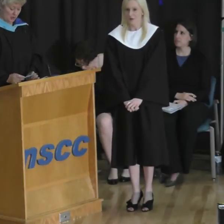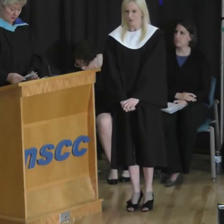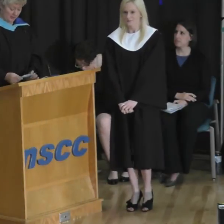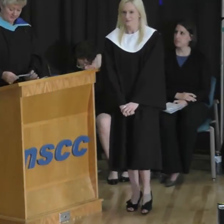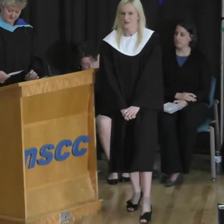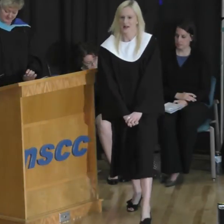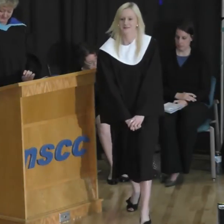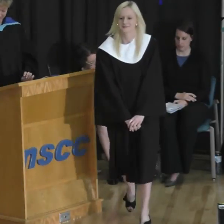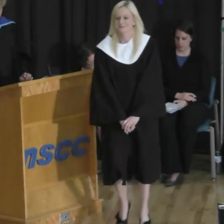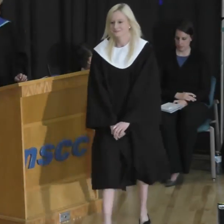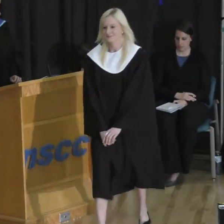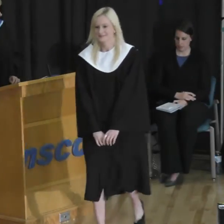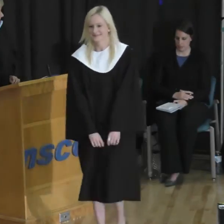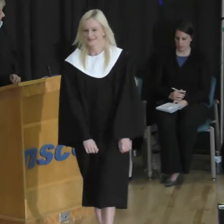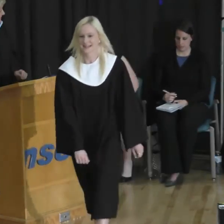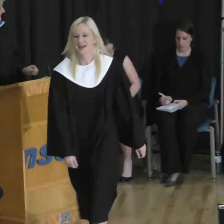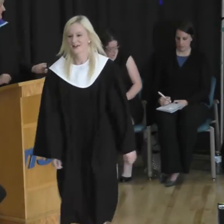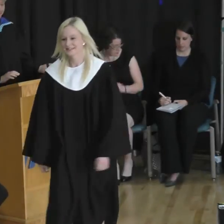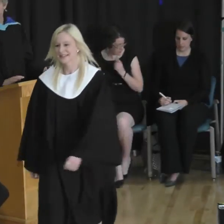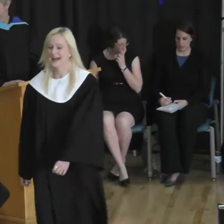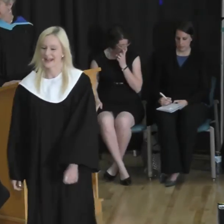Bevan Coldwell.